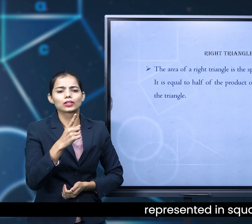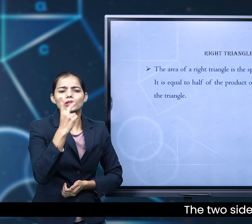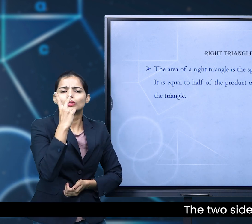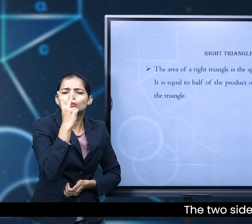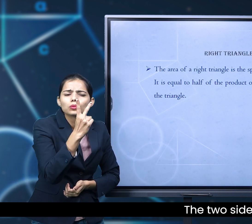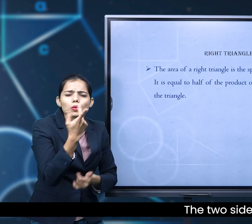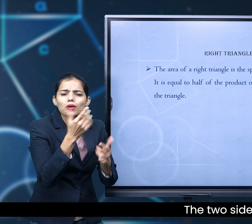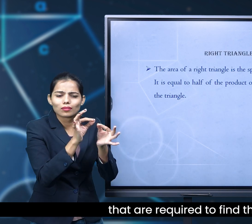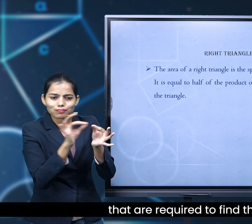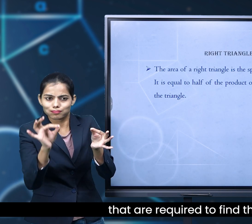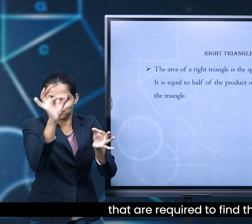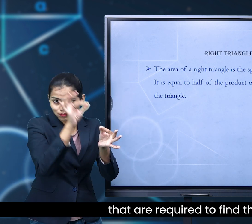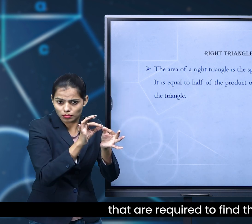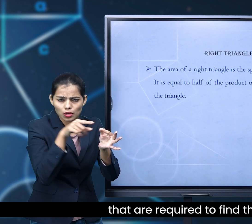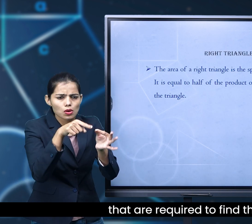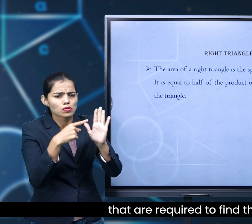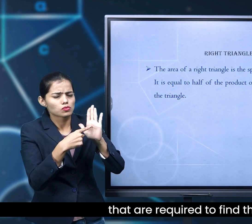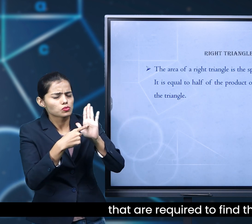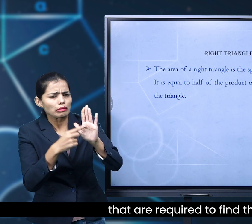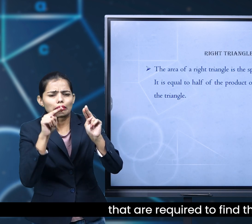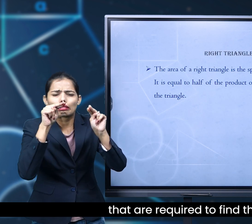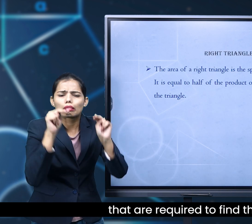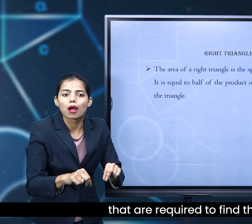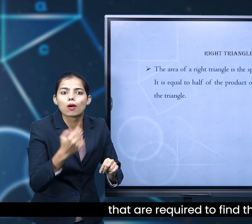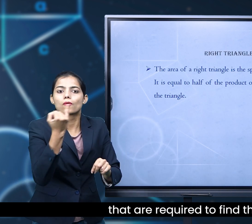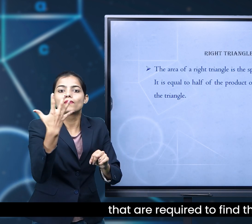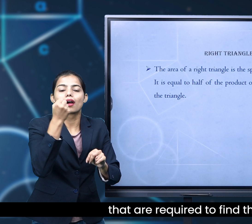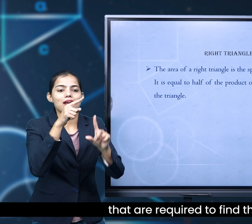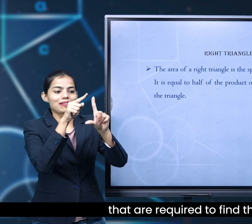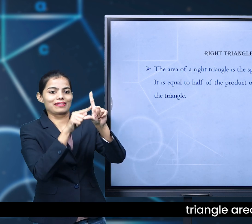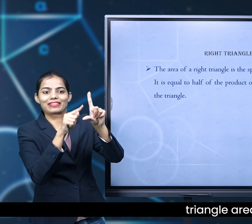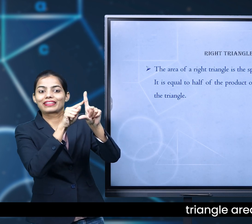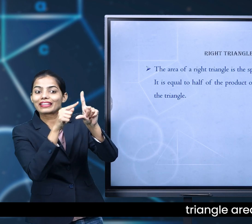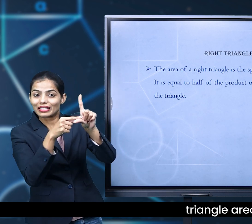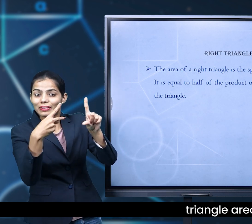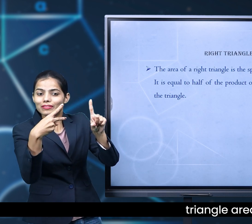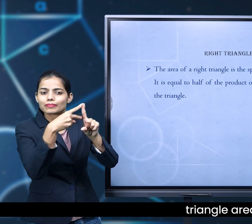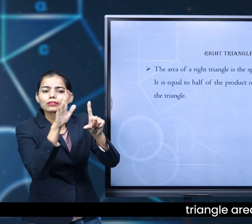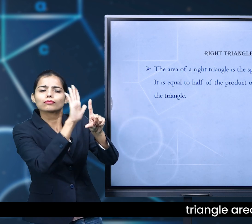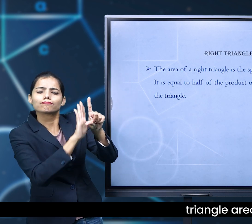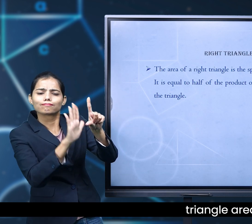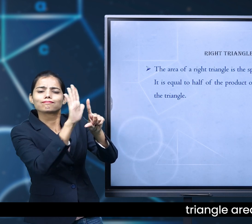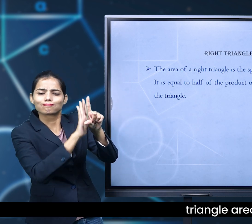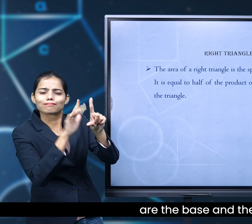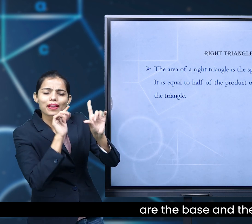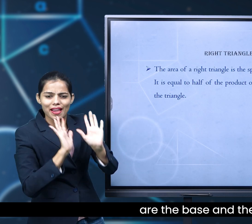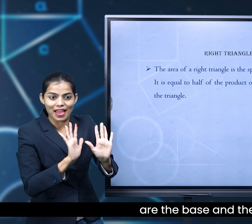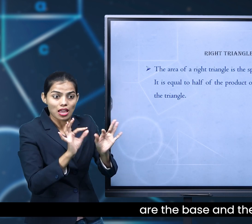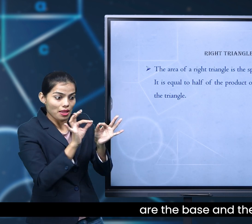The two sides that are required to find the right angle triangle area are the base and